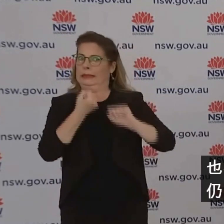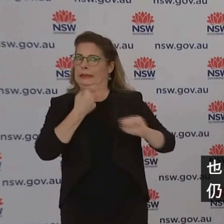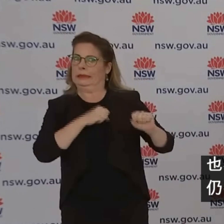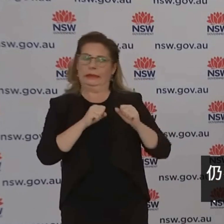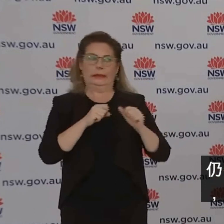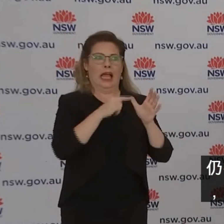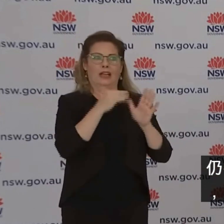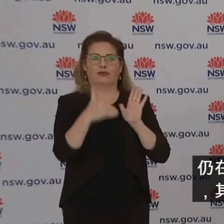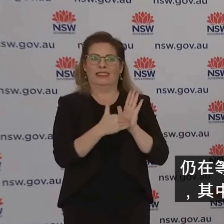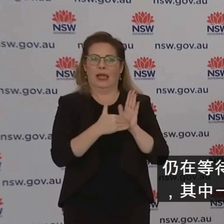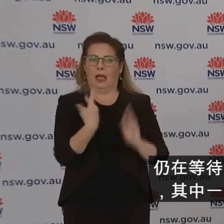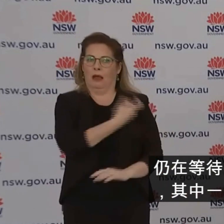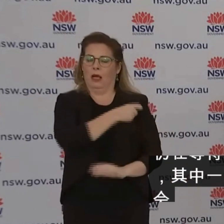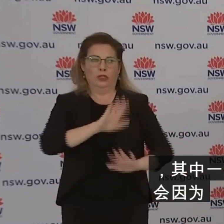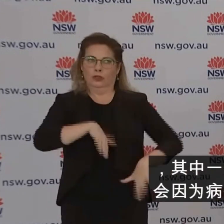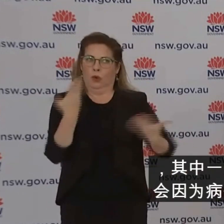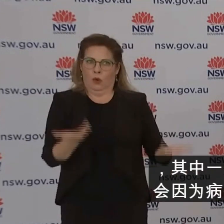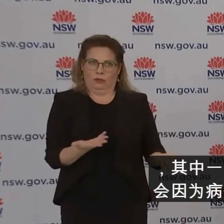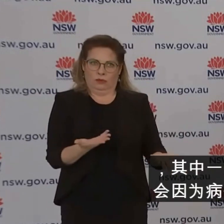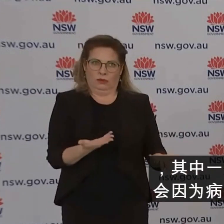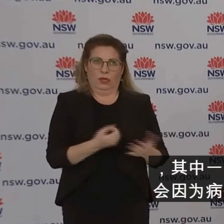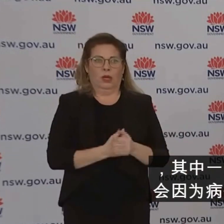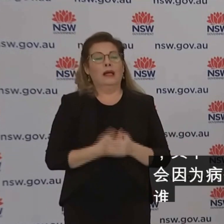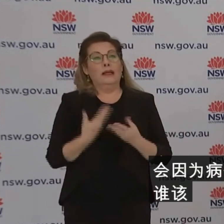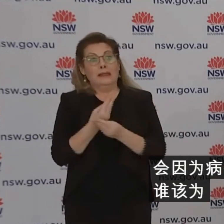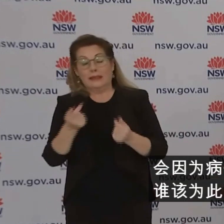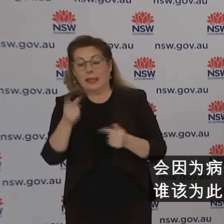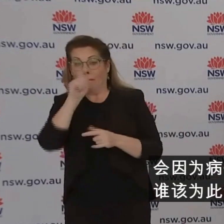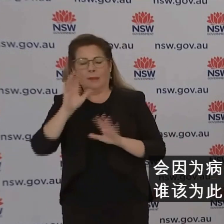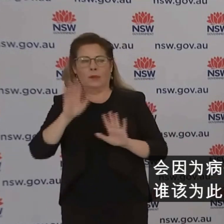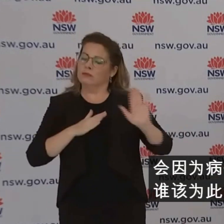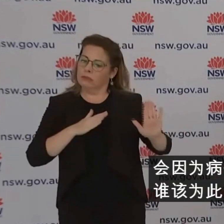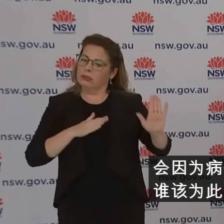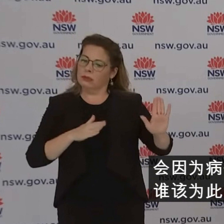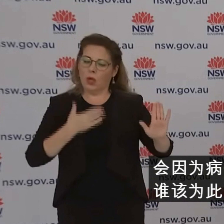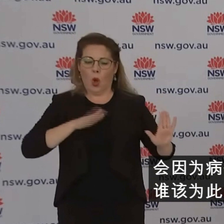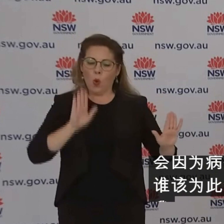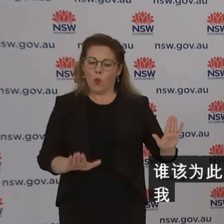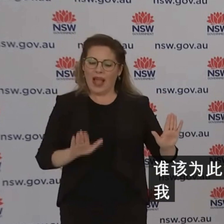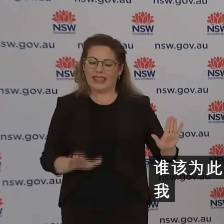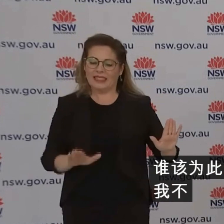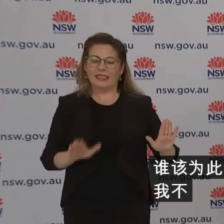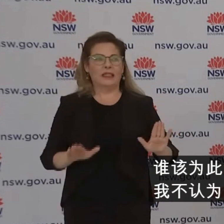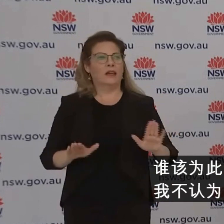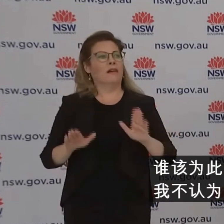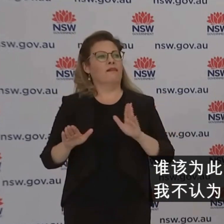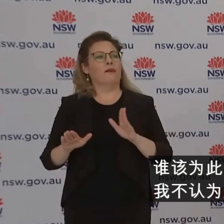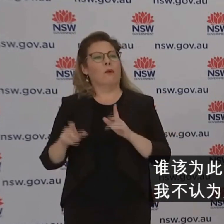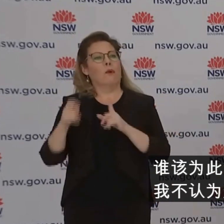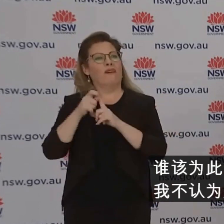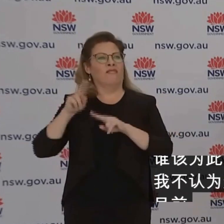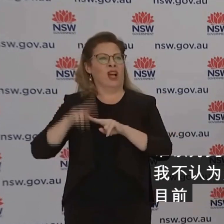jab. Some of them have died and some of them will die because of the case numbers now. Who's to blame for that? I don't think that this